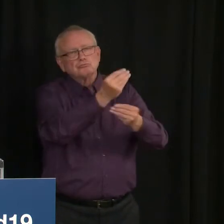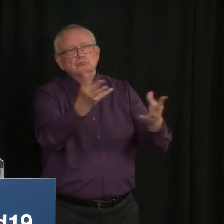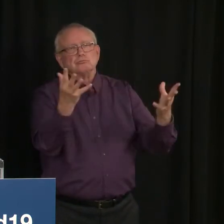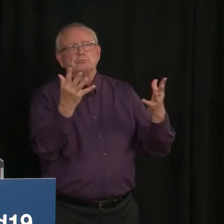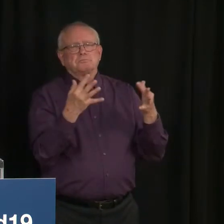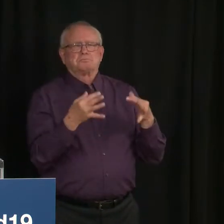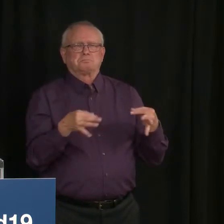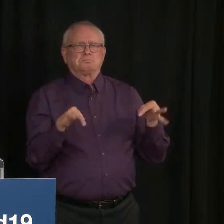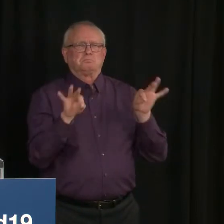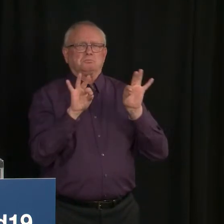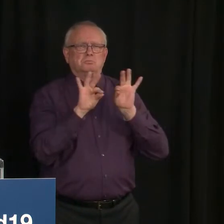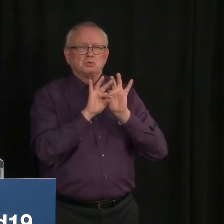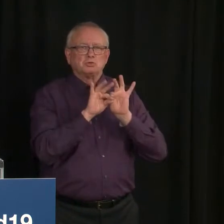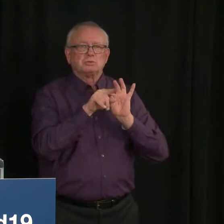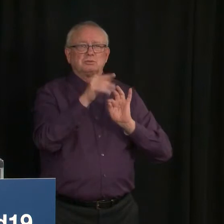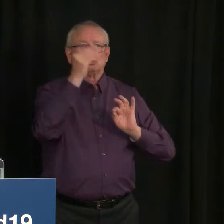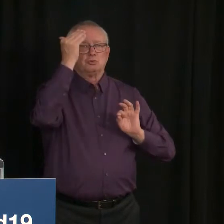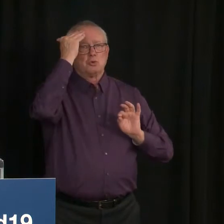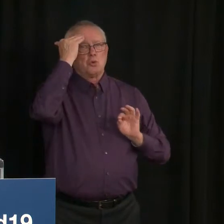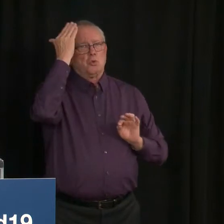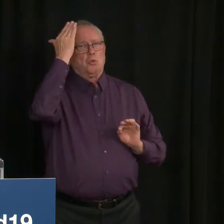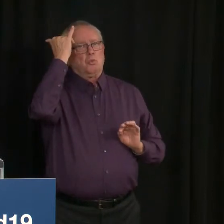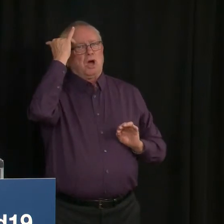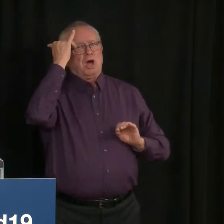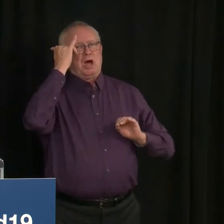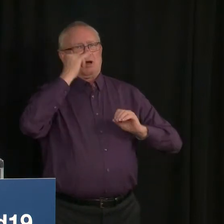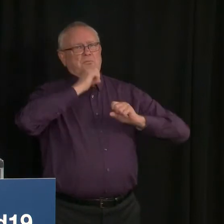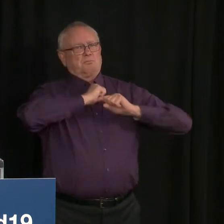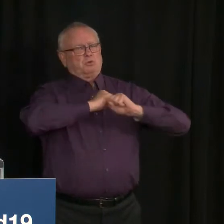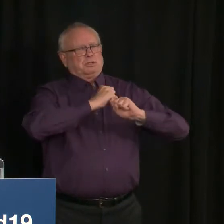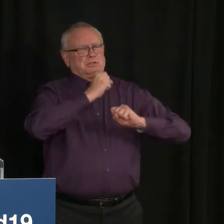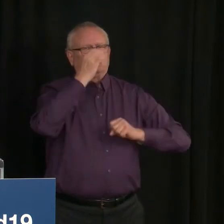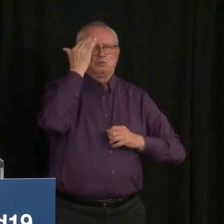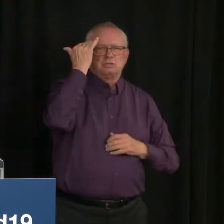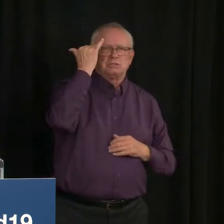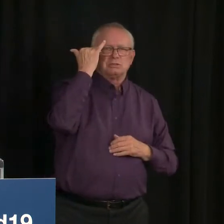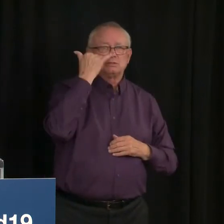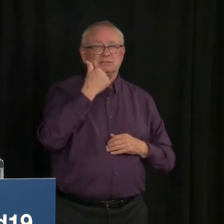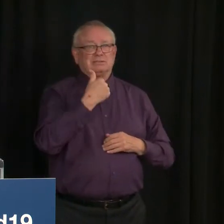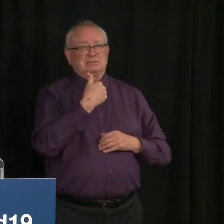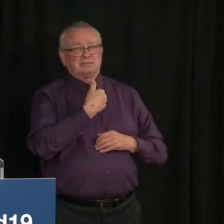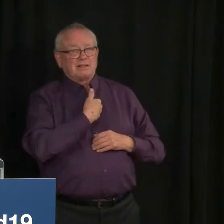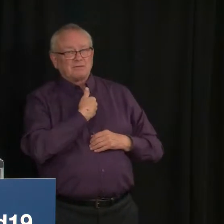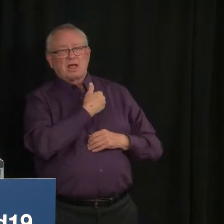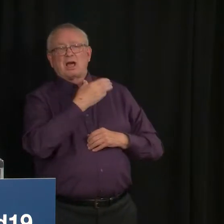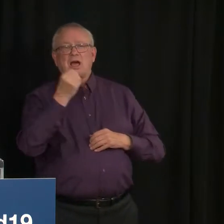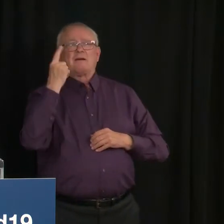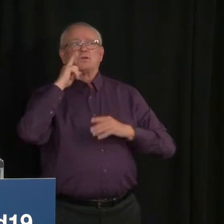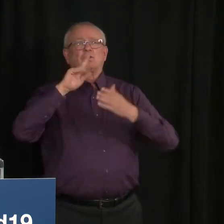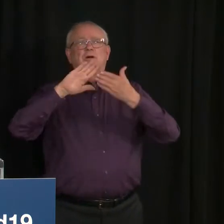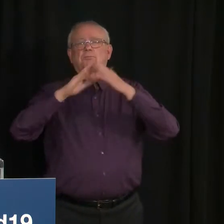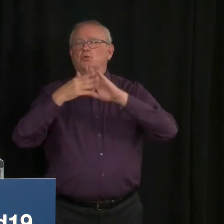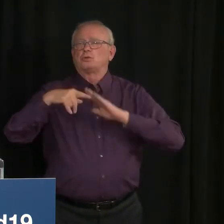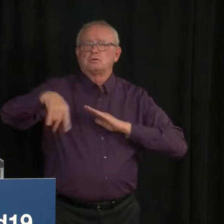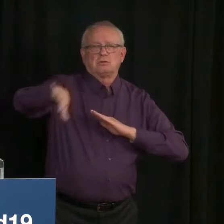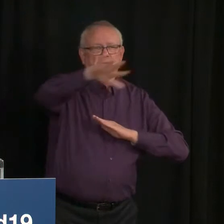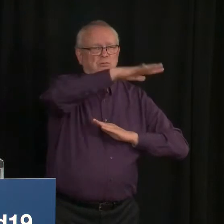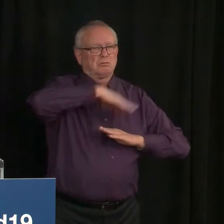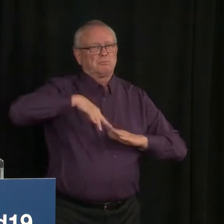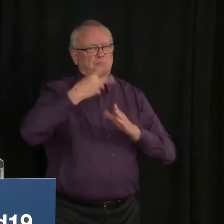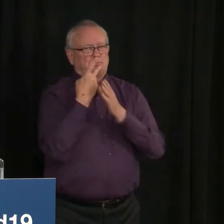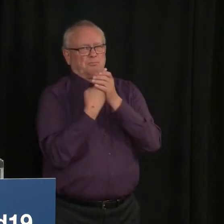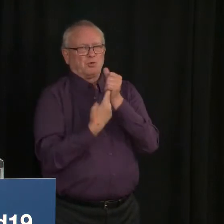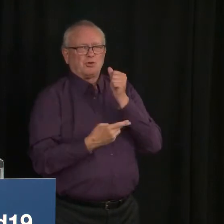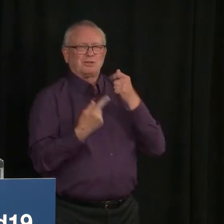get, as well as the protection that it provides those around them. And so we continue to, again, work on the convenience of offering vaccine,